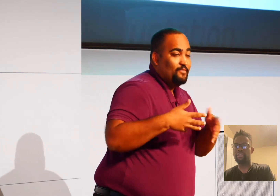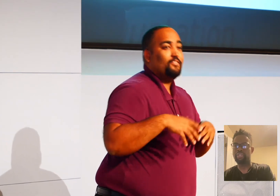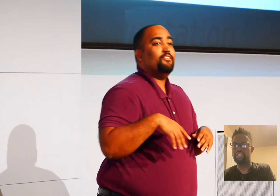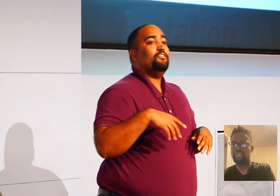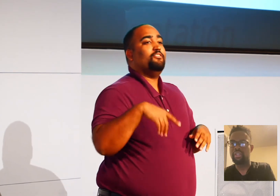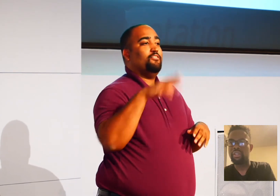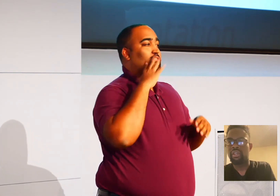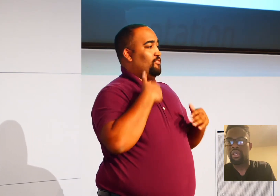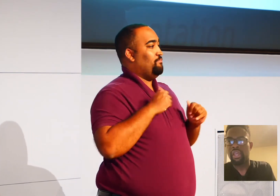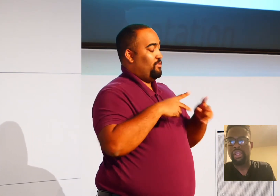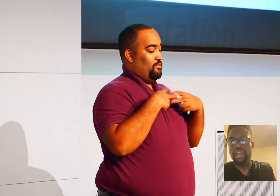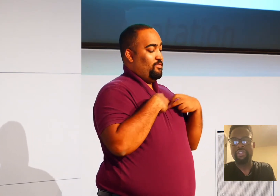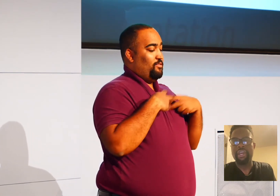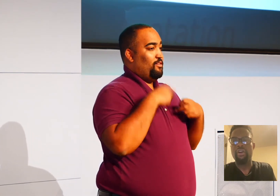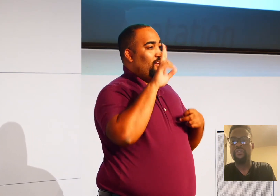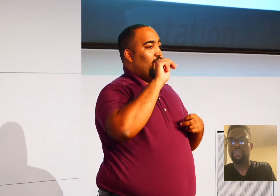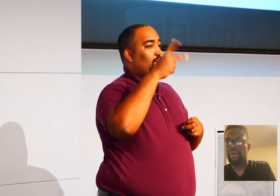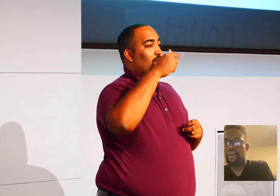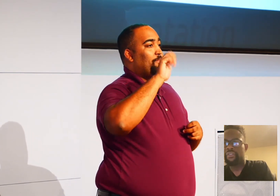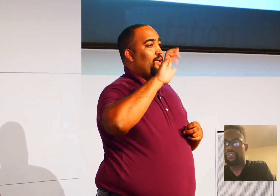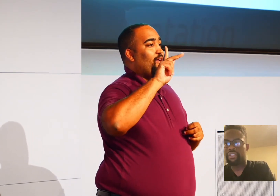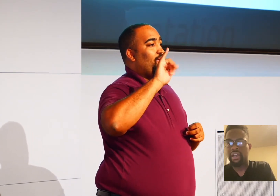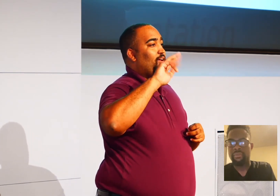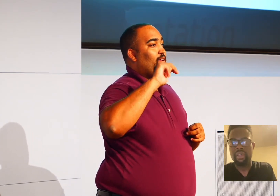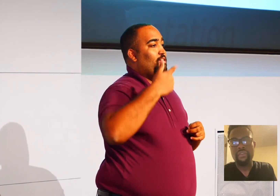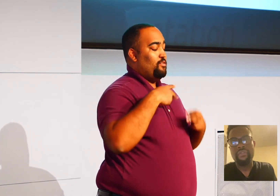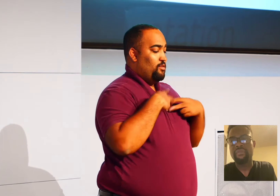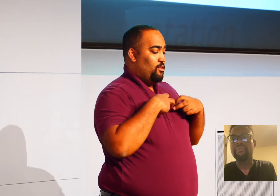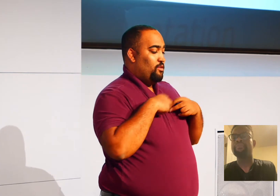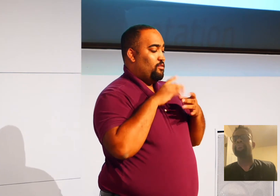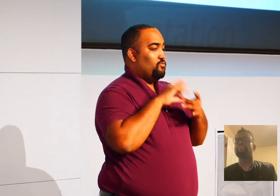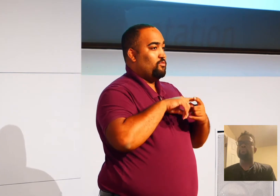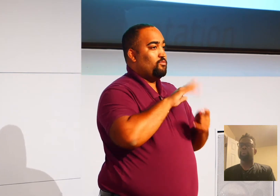subject. And then after that, hopefully we'll have enough time left